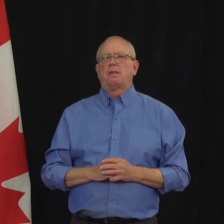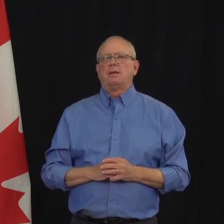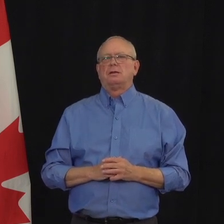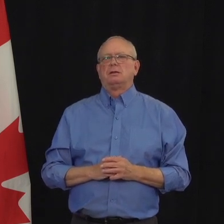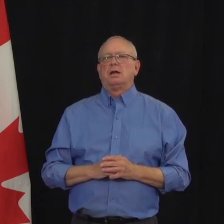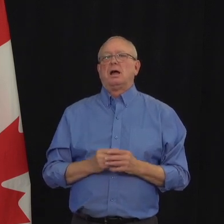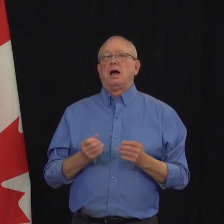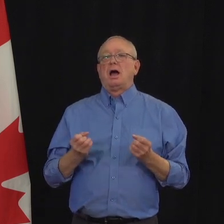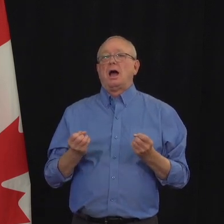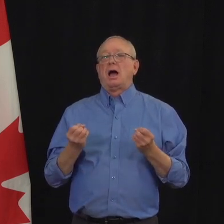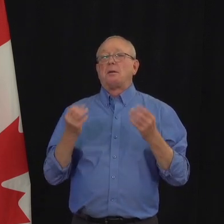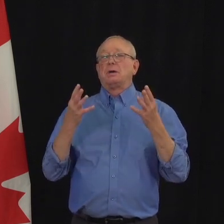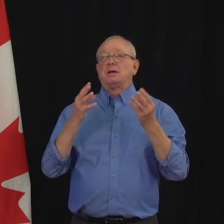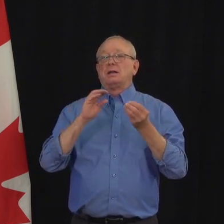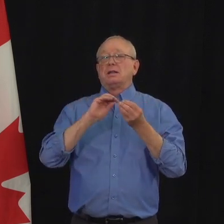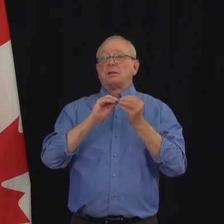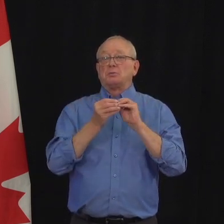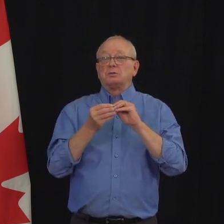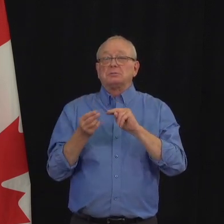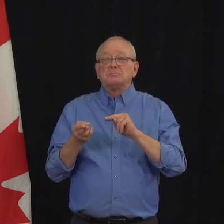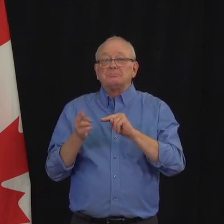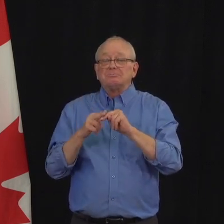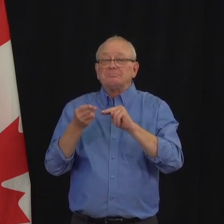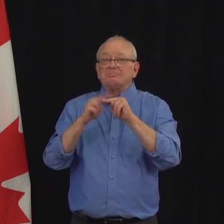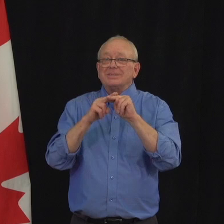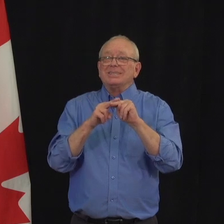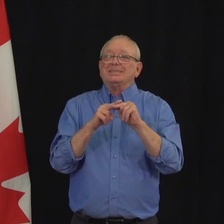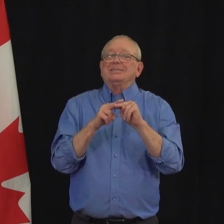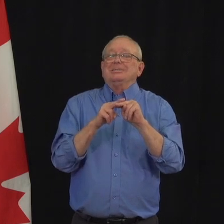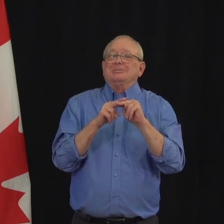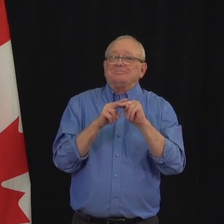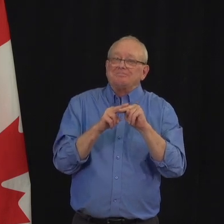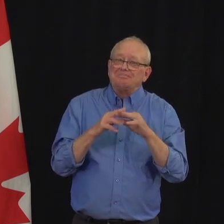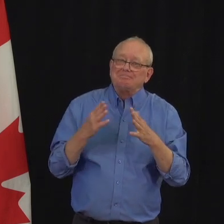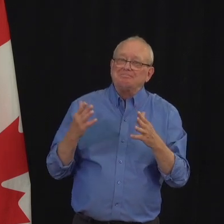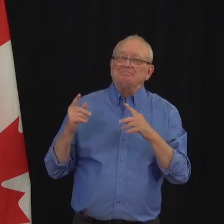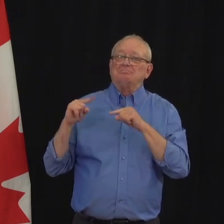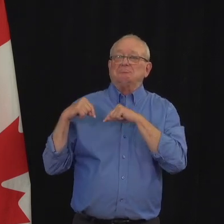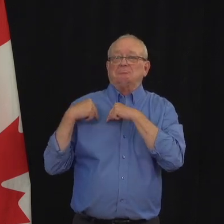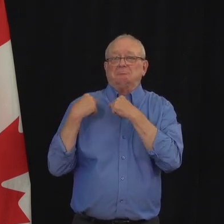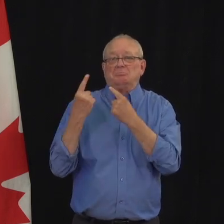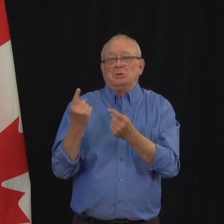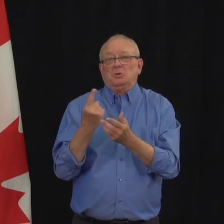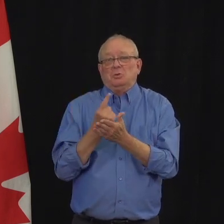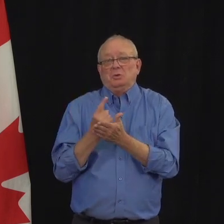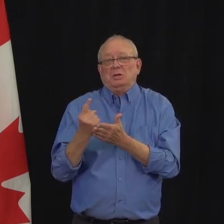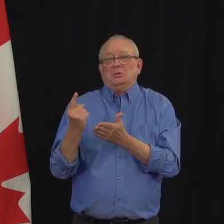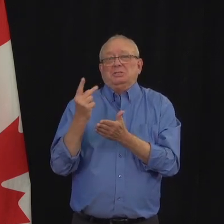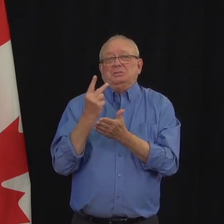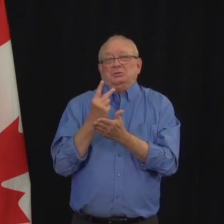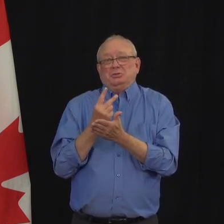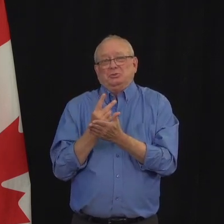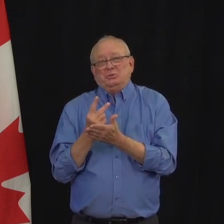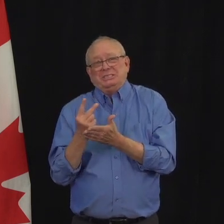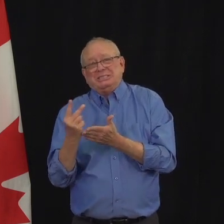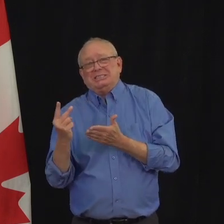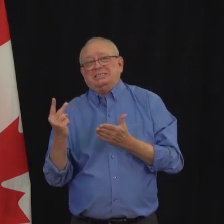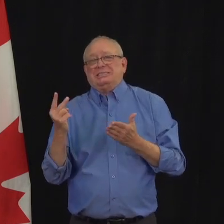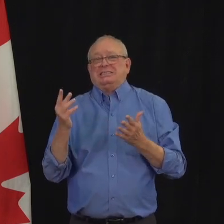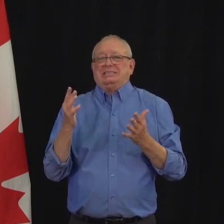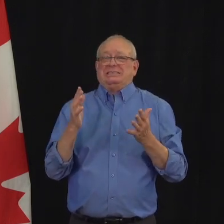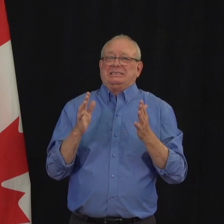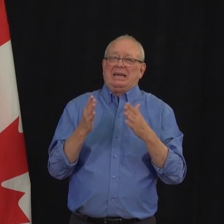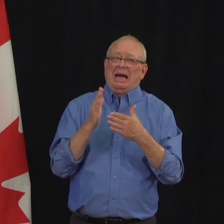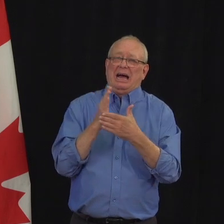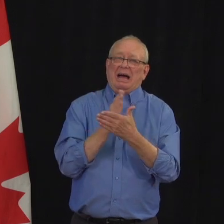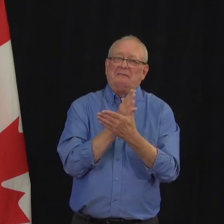I would say that we have seen cases in the last week to 2 weeks. Again, we've run sort of between 30 to 70